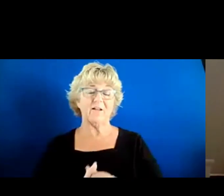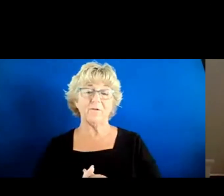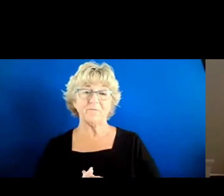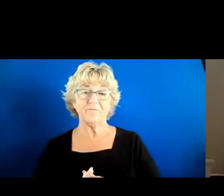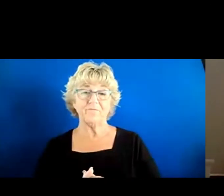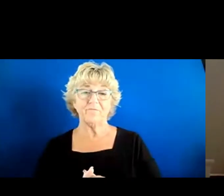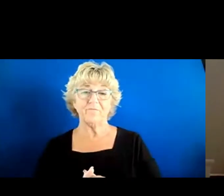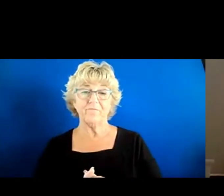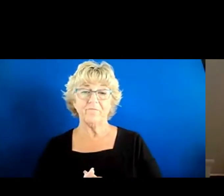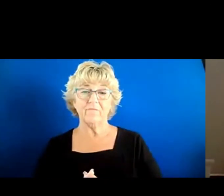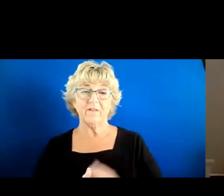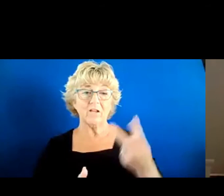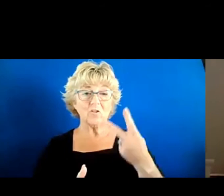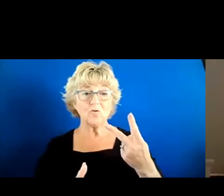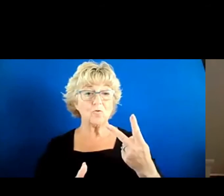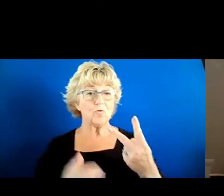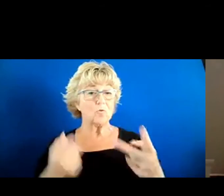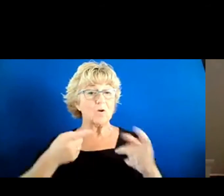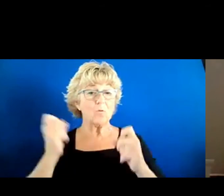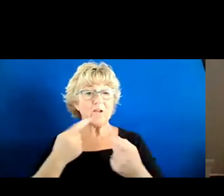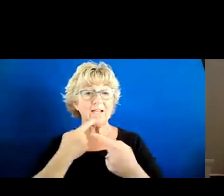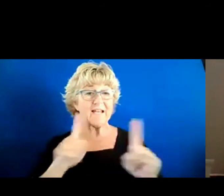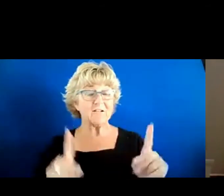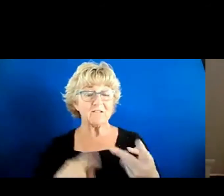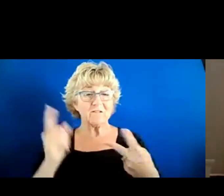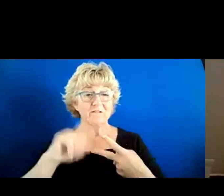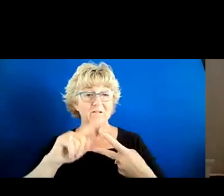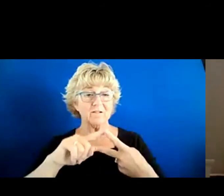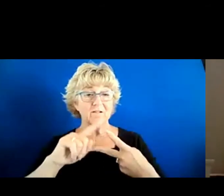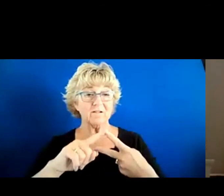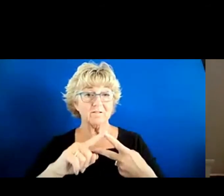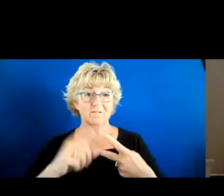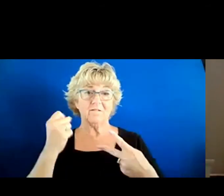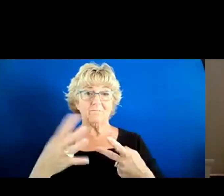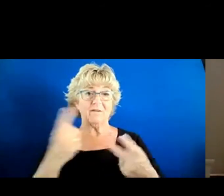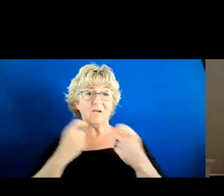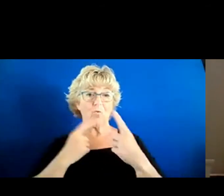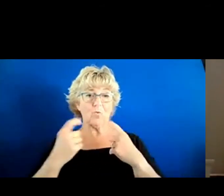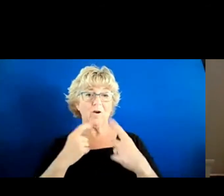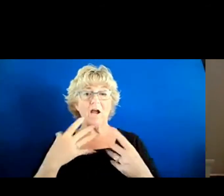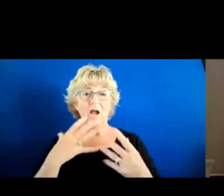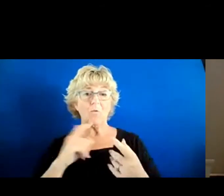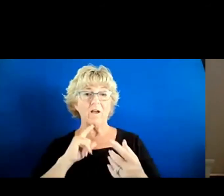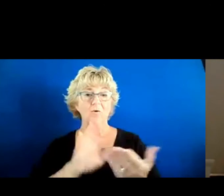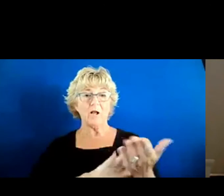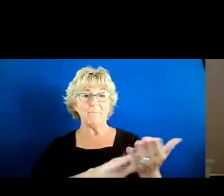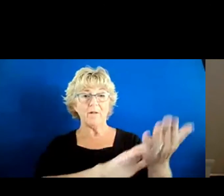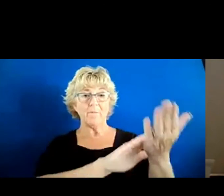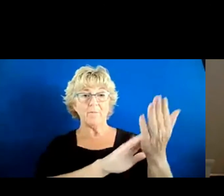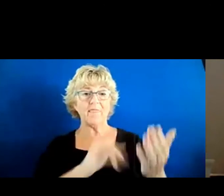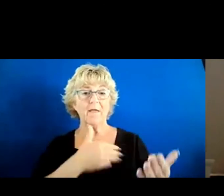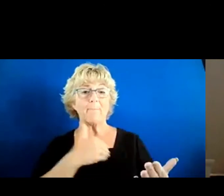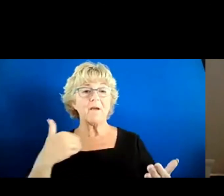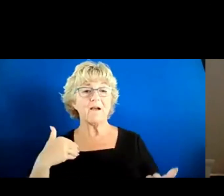Just two quick announcements. There have been a number of questions raised, and I want to compliment the members